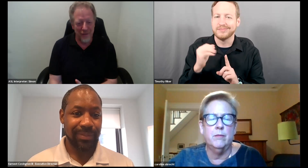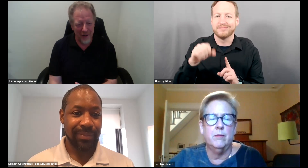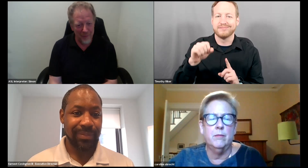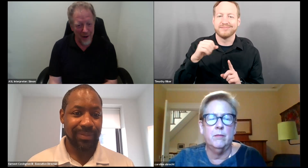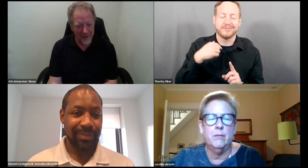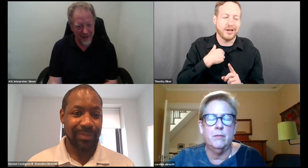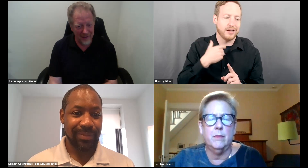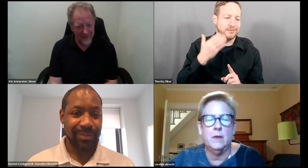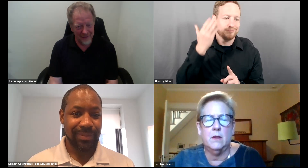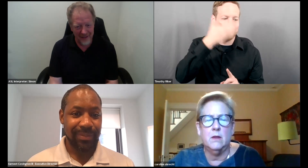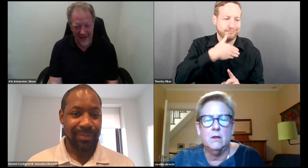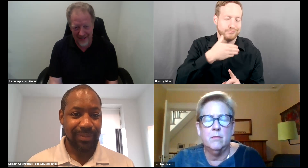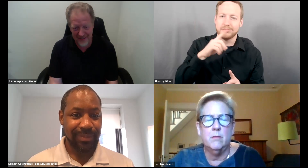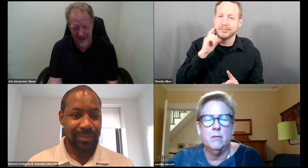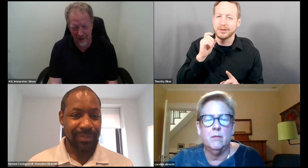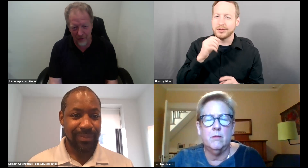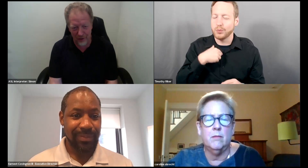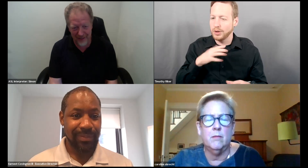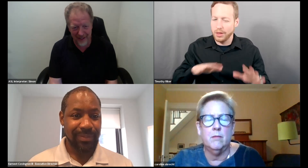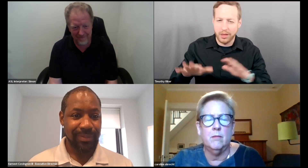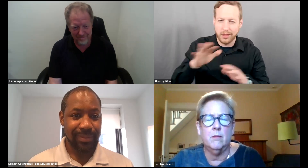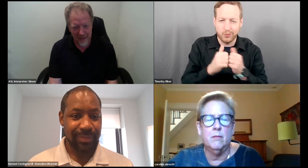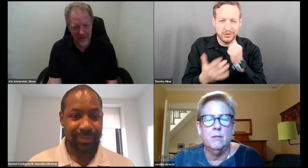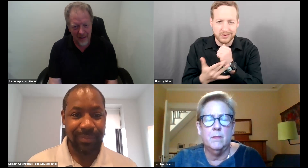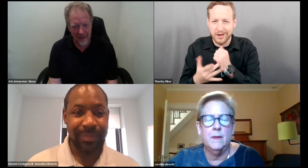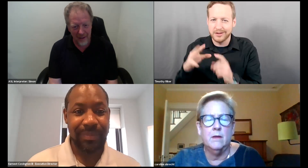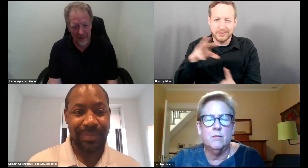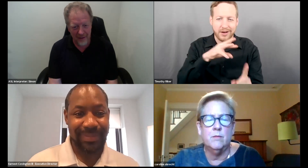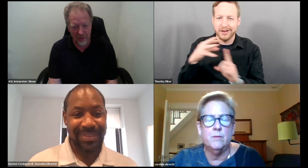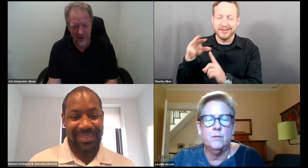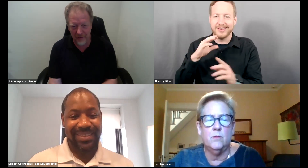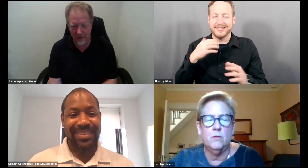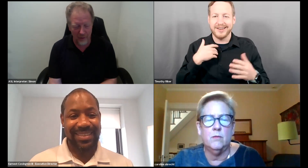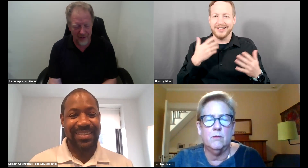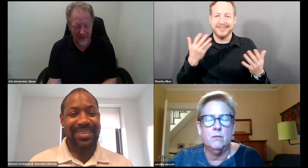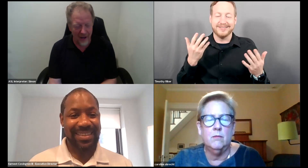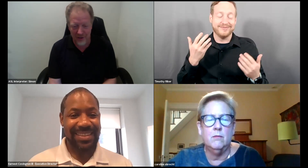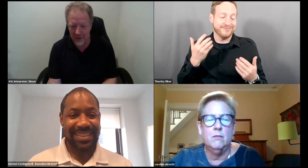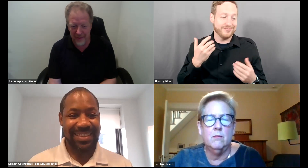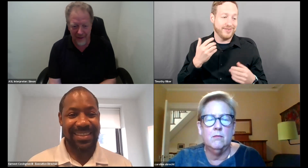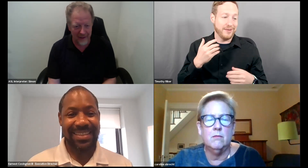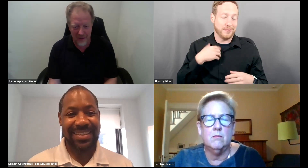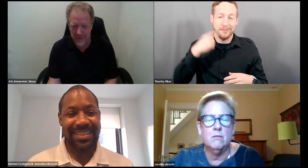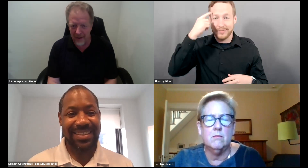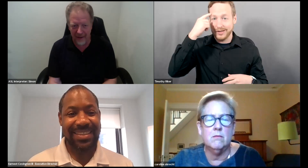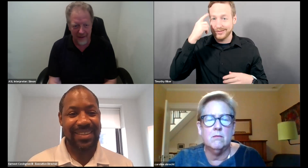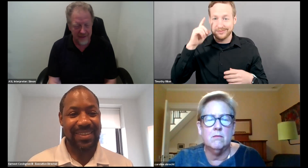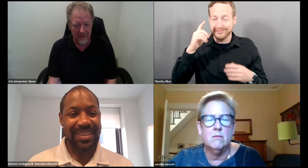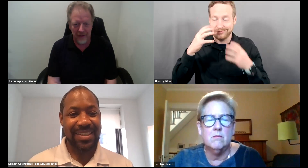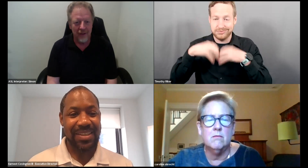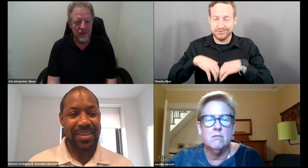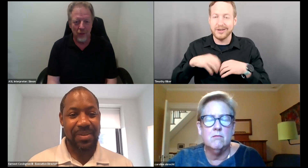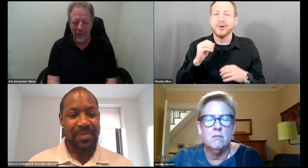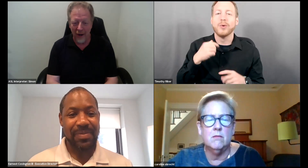Thank you for that reminder, Carolyn. Yes, I overlooked that. Because I was trying to figure out what the technology in the beginning and the spotlighting and